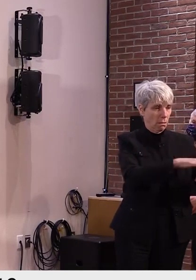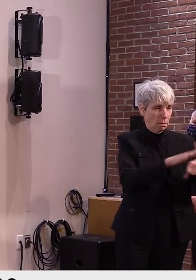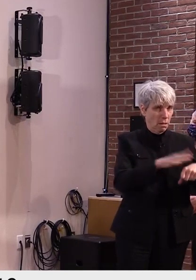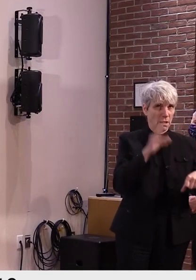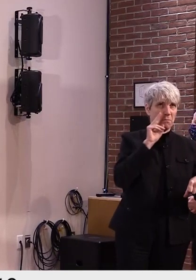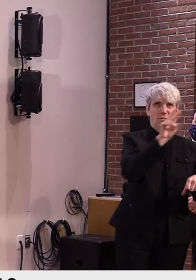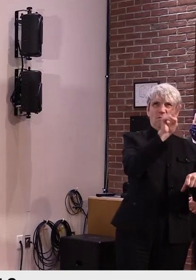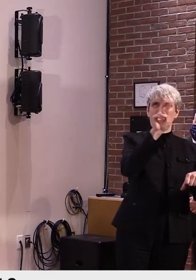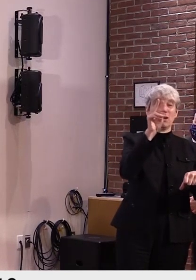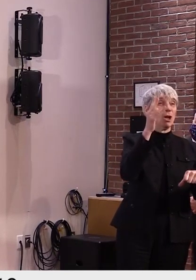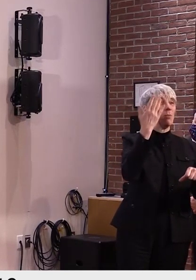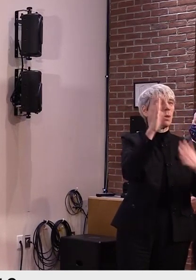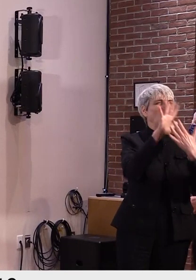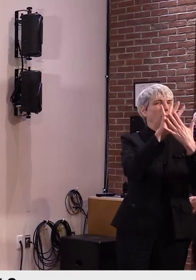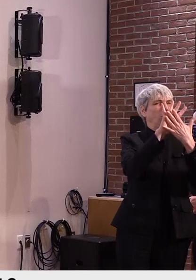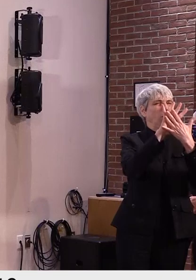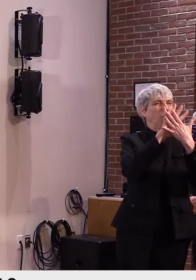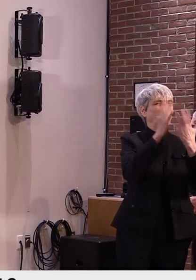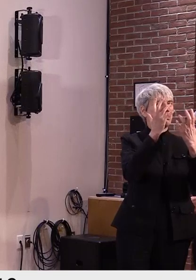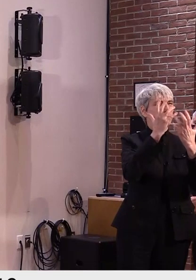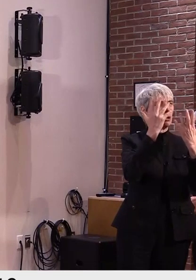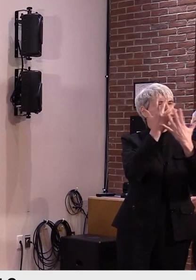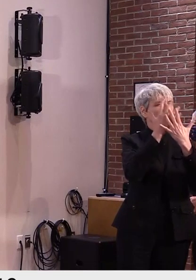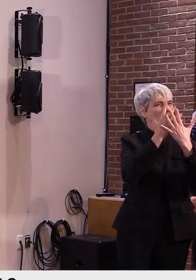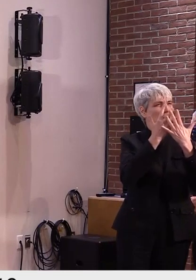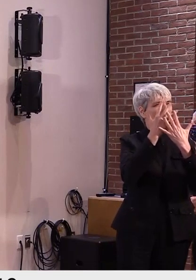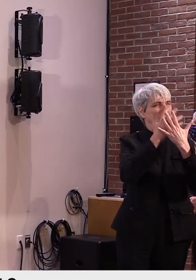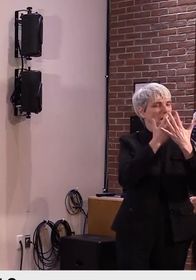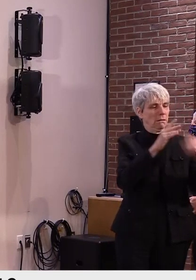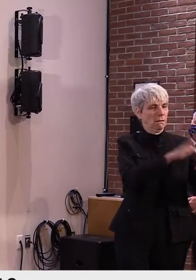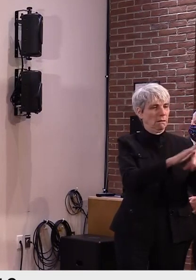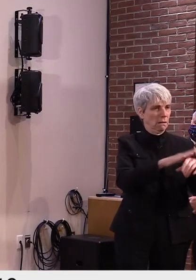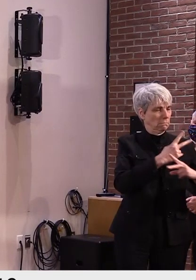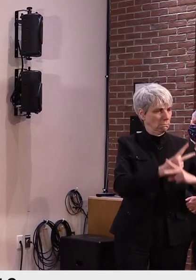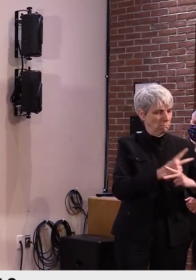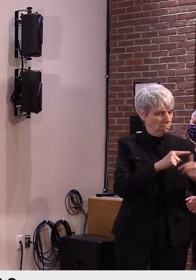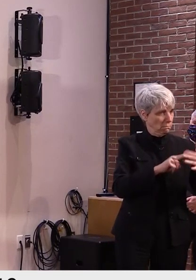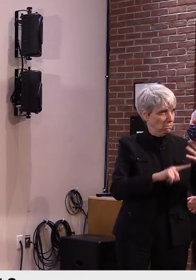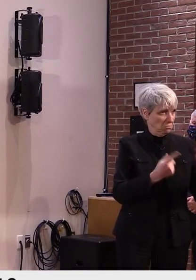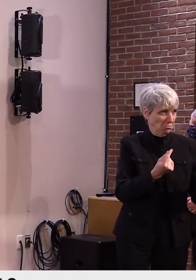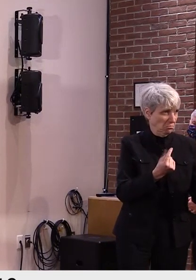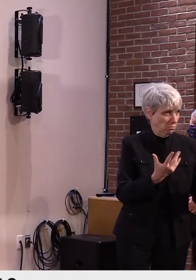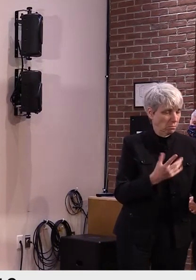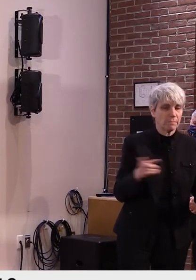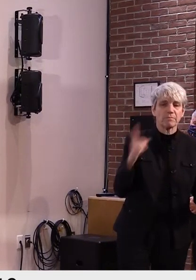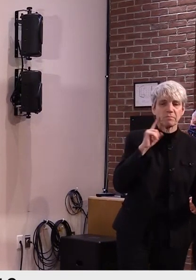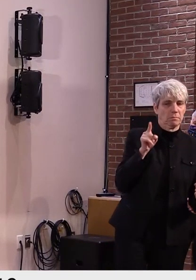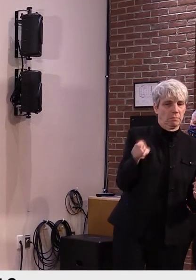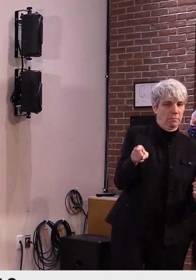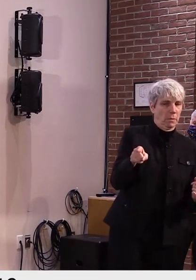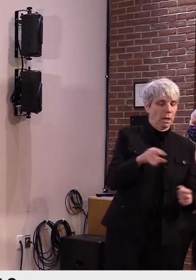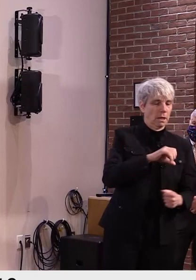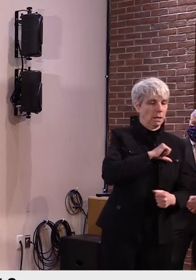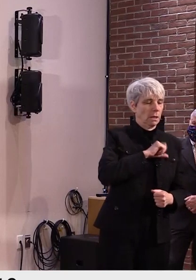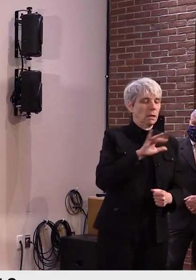fallout? Yeah, I may refer to, first of all, Secretary Moore, if she's on the line, because I